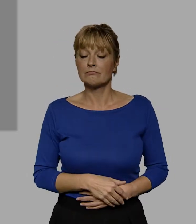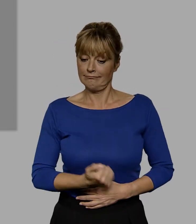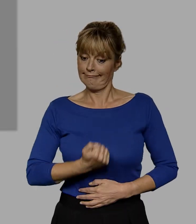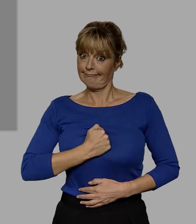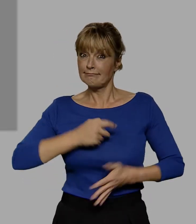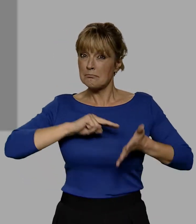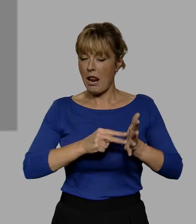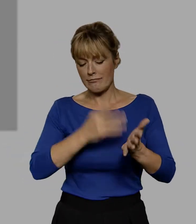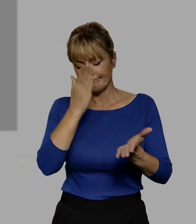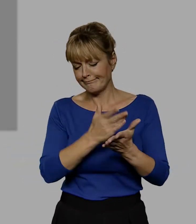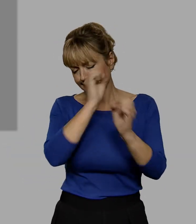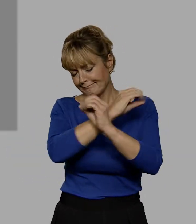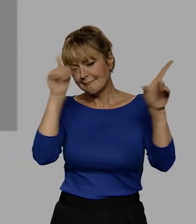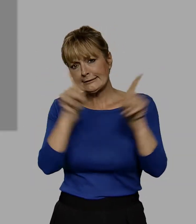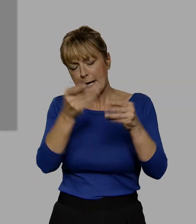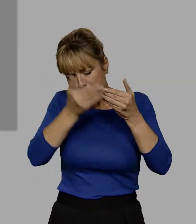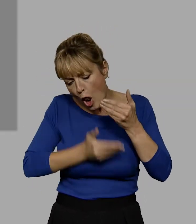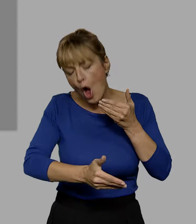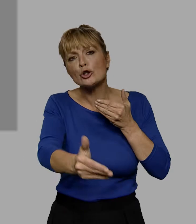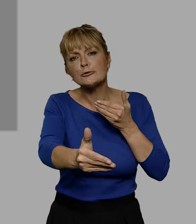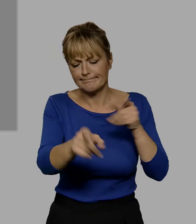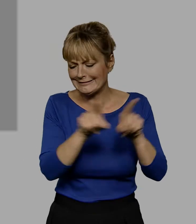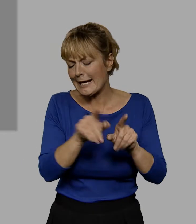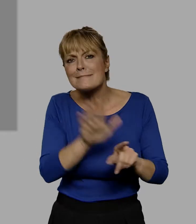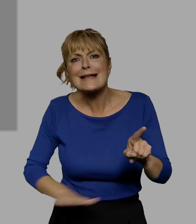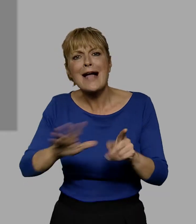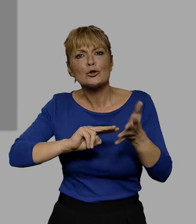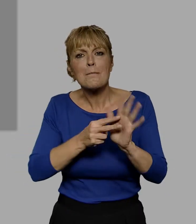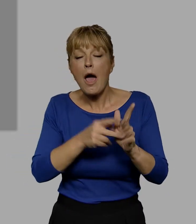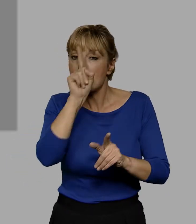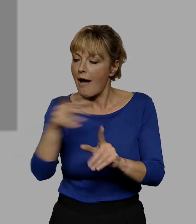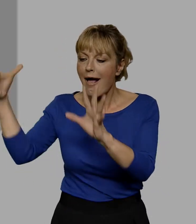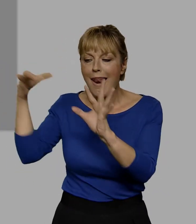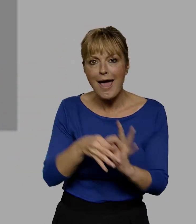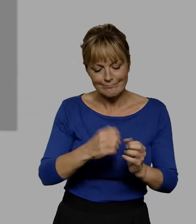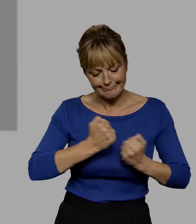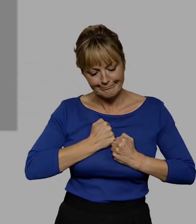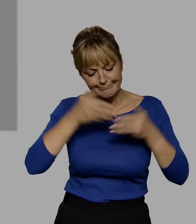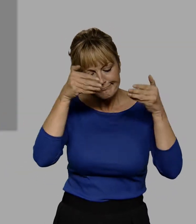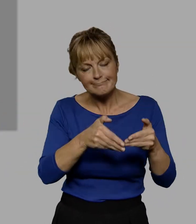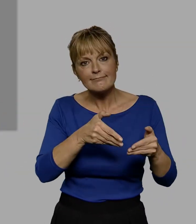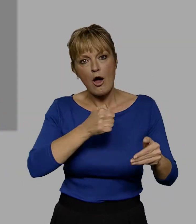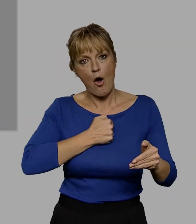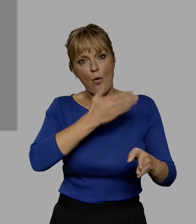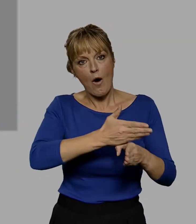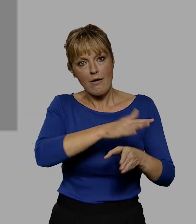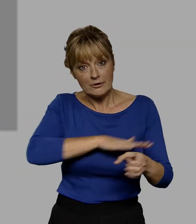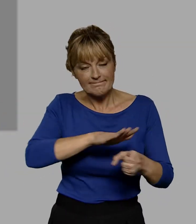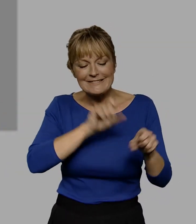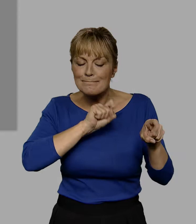Our plan is framed around the same long-term goals as the National Plan, where these are relevant to the work of the Ombudsman, specifically